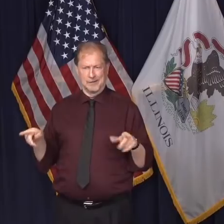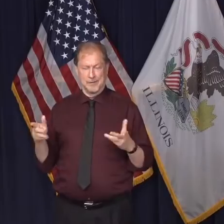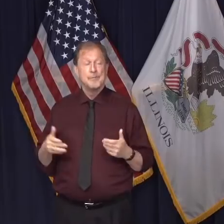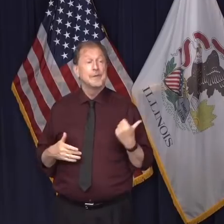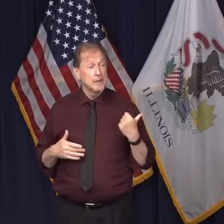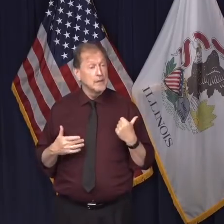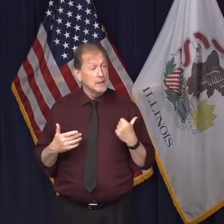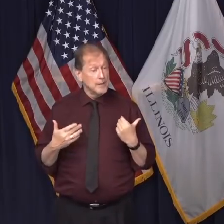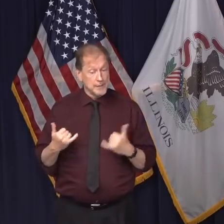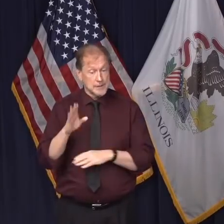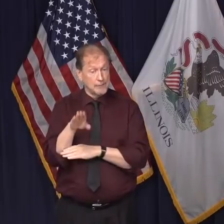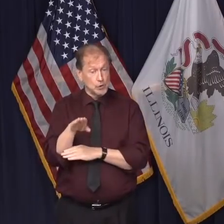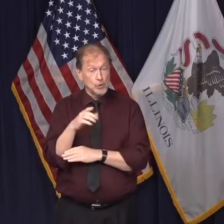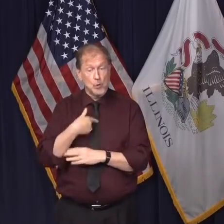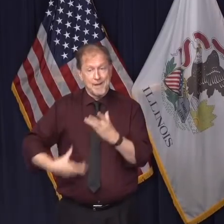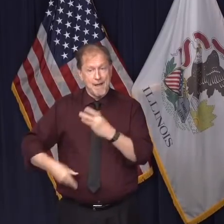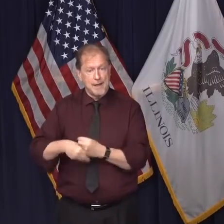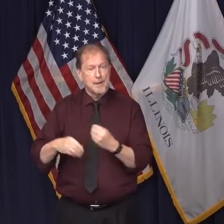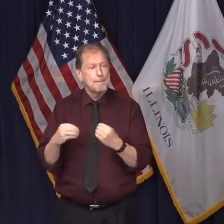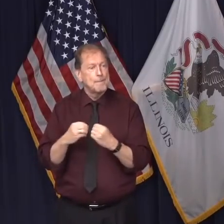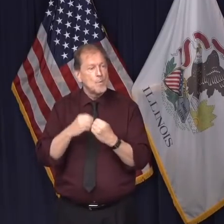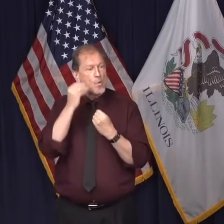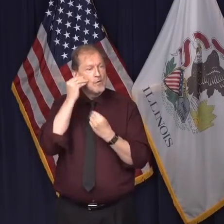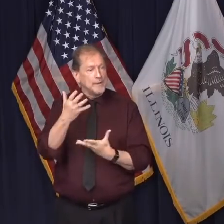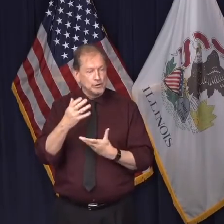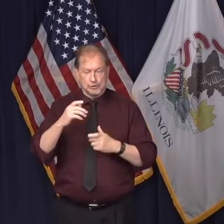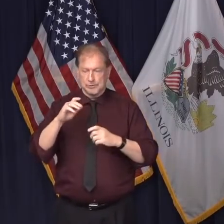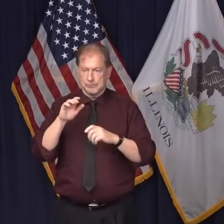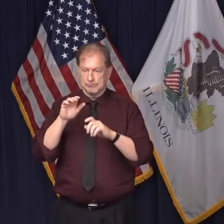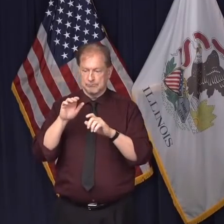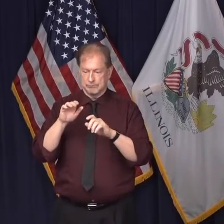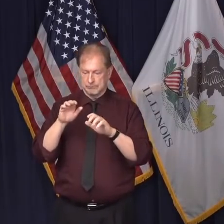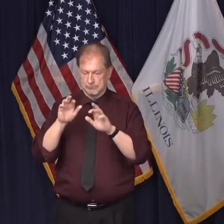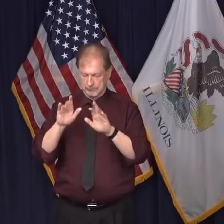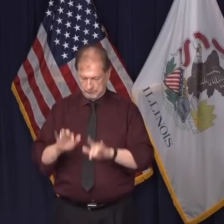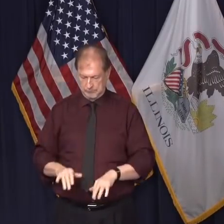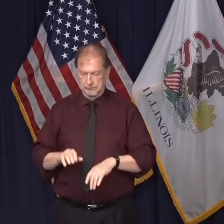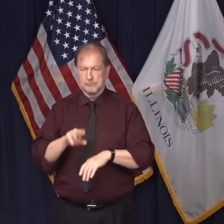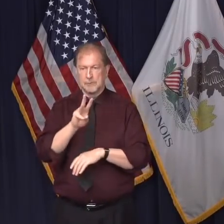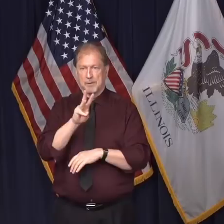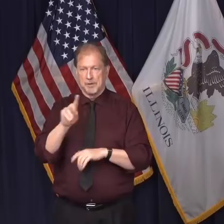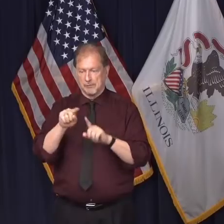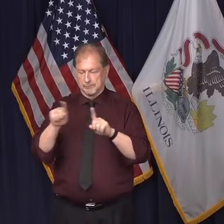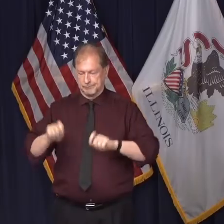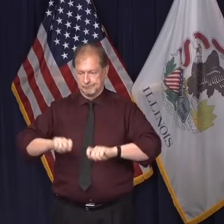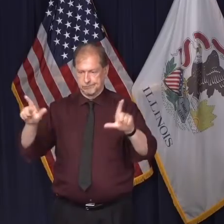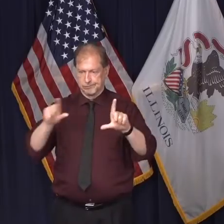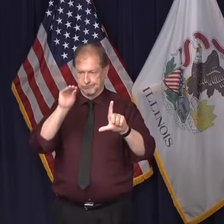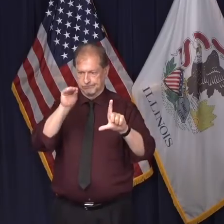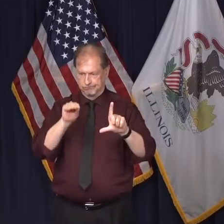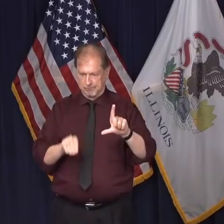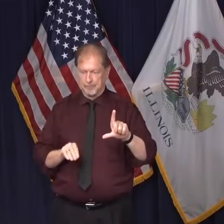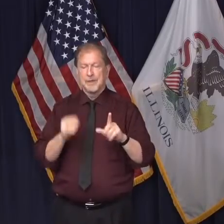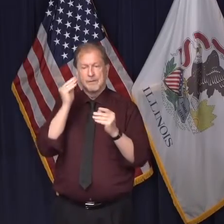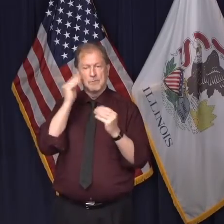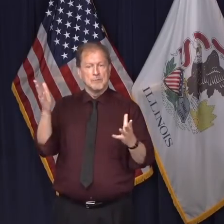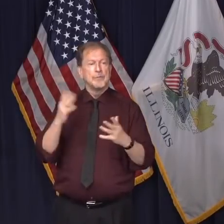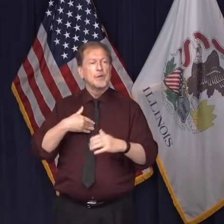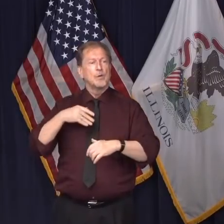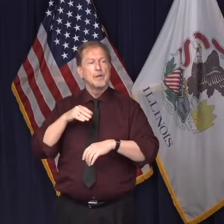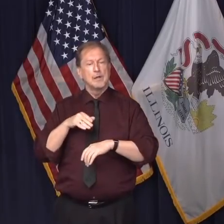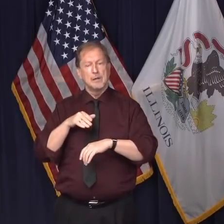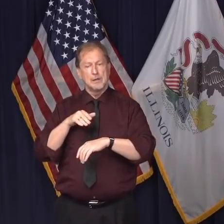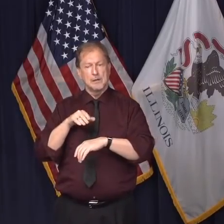available this afternoon or will be this afternoon on the DCEO website. And those are our best